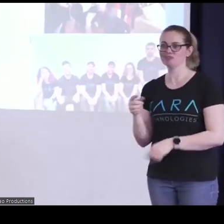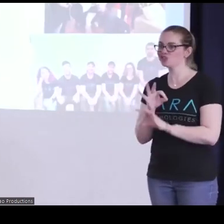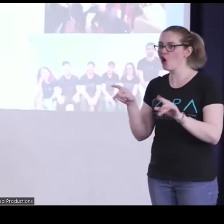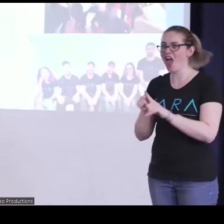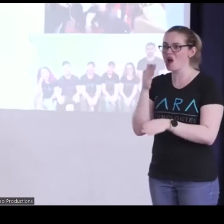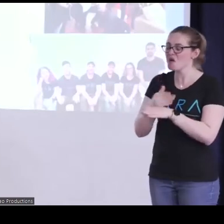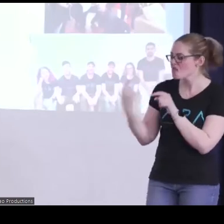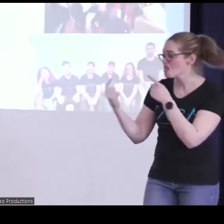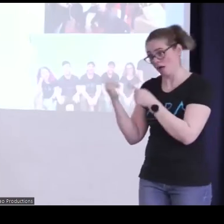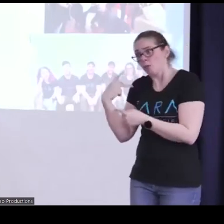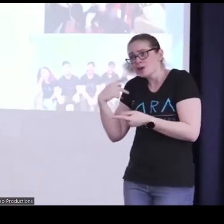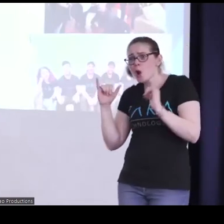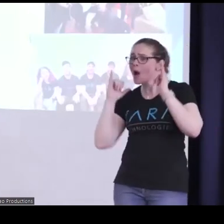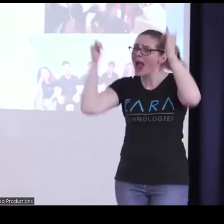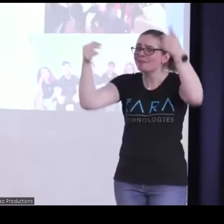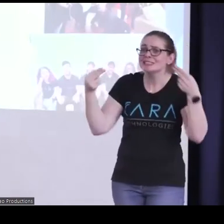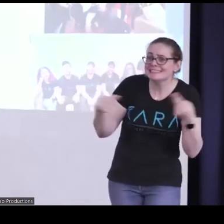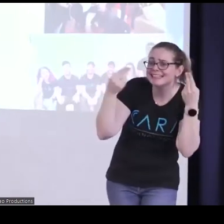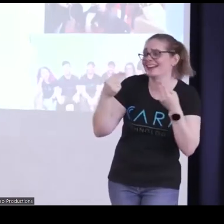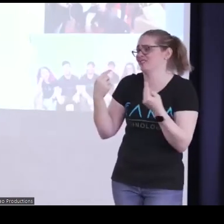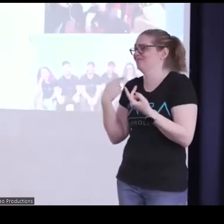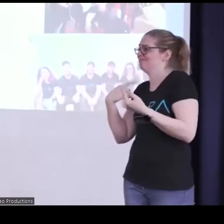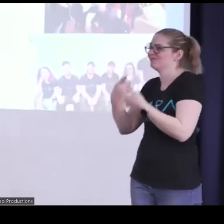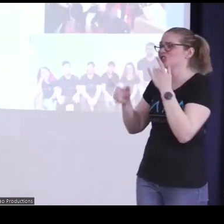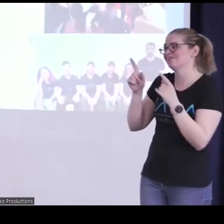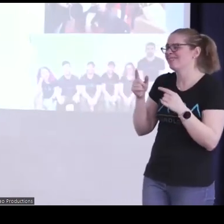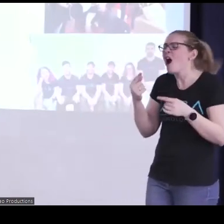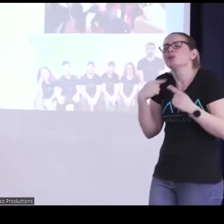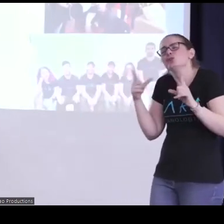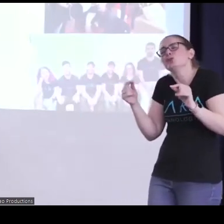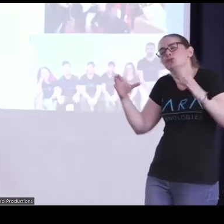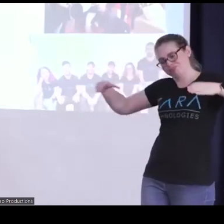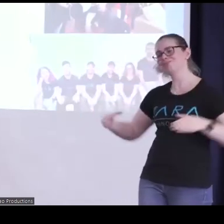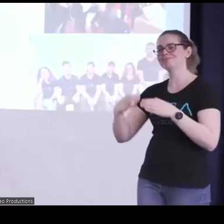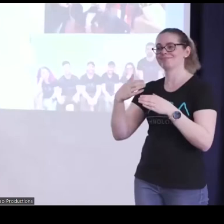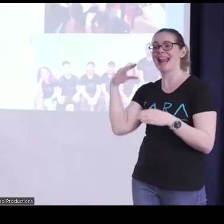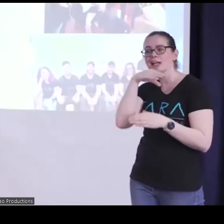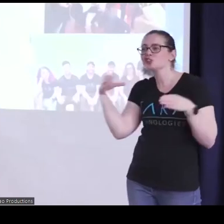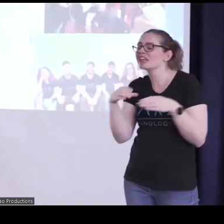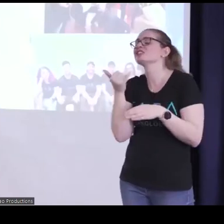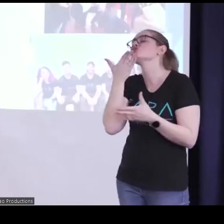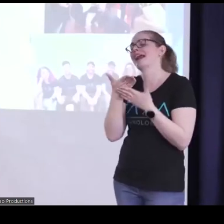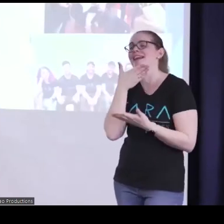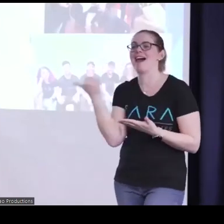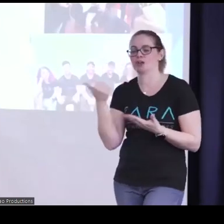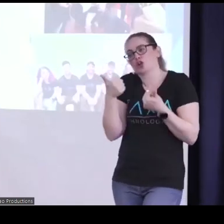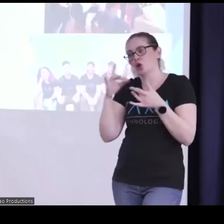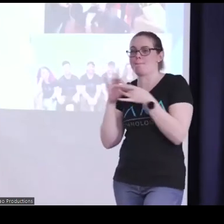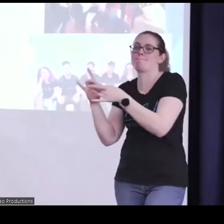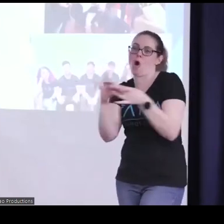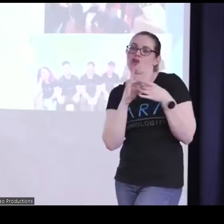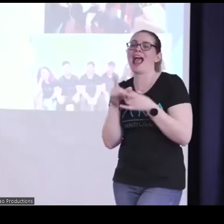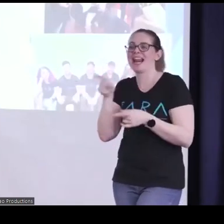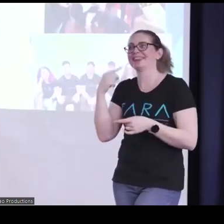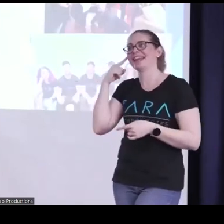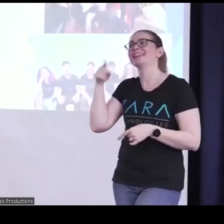family. So we all go out for dinner together, and, you know, we have lunch together, and it's just